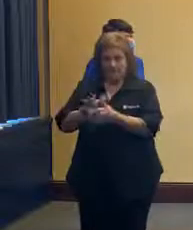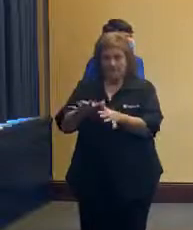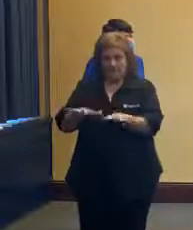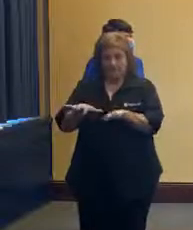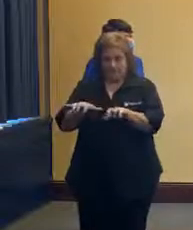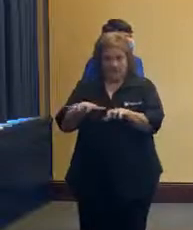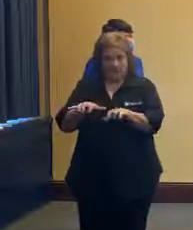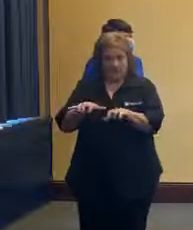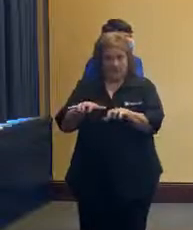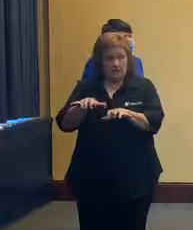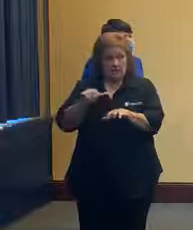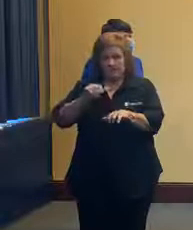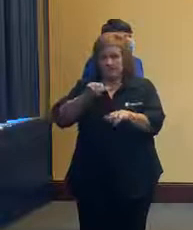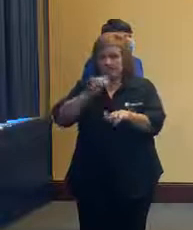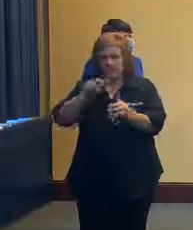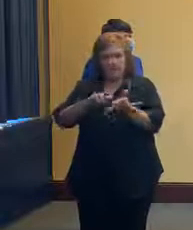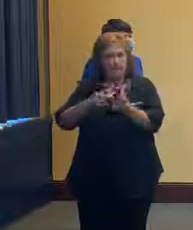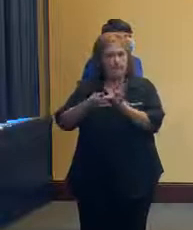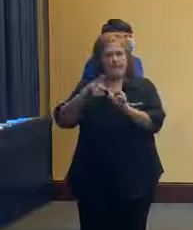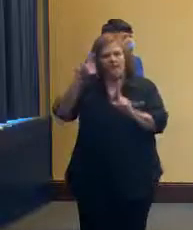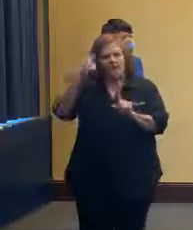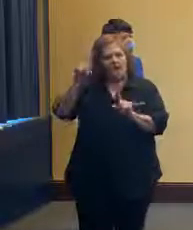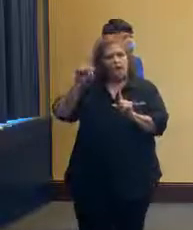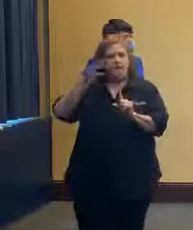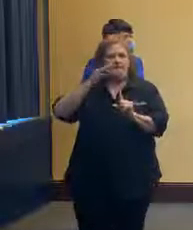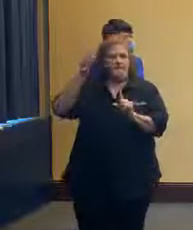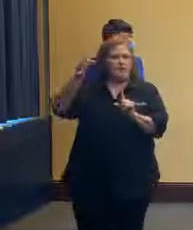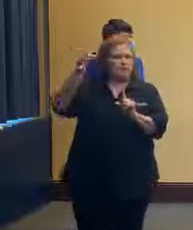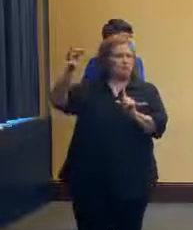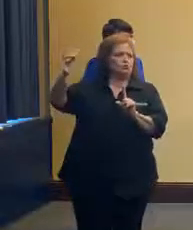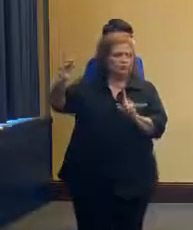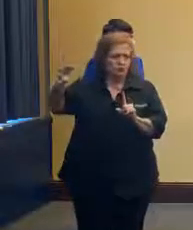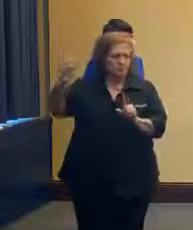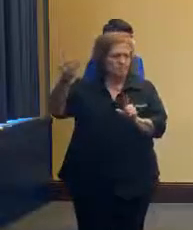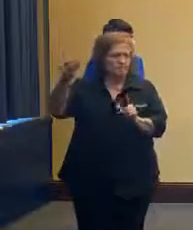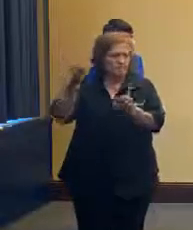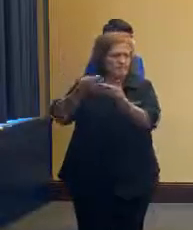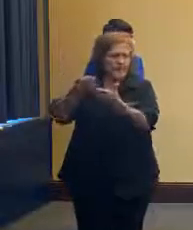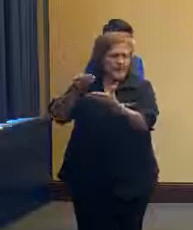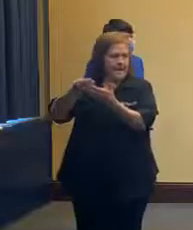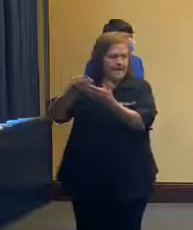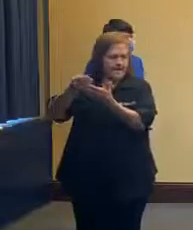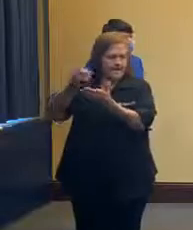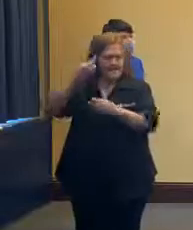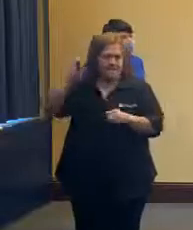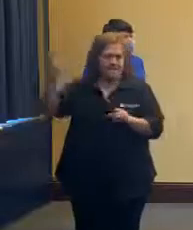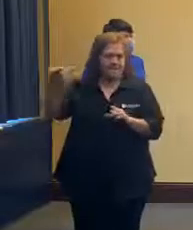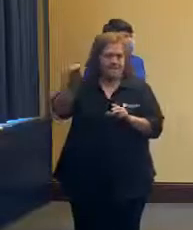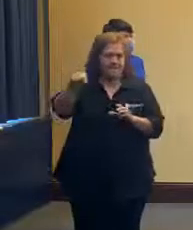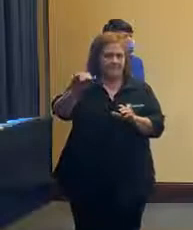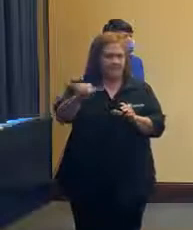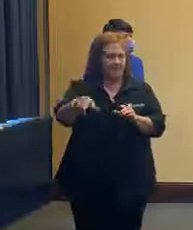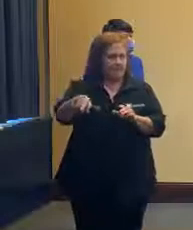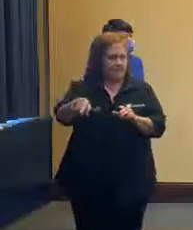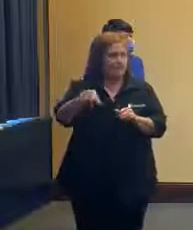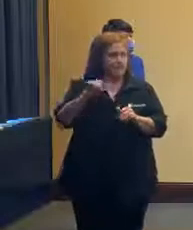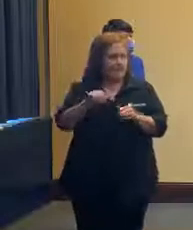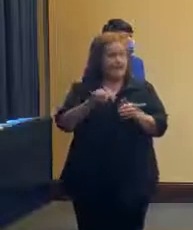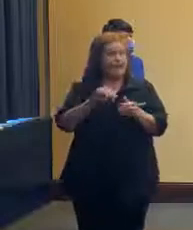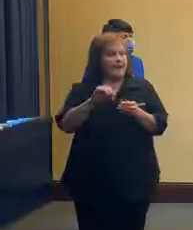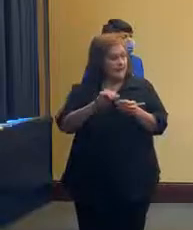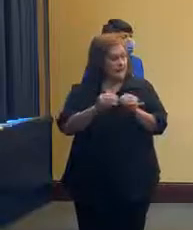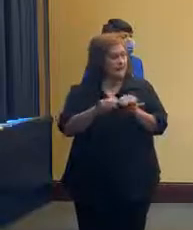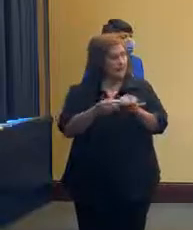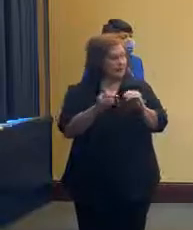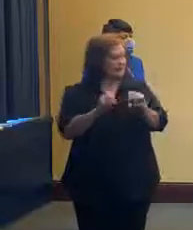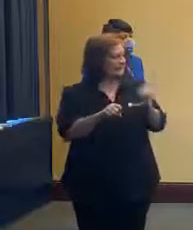account for other future attrition dollars that can come thereafter. So so that number can get bigger, is